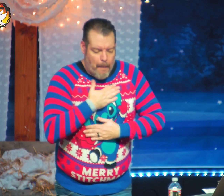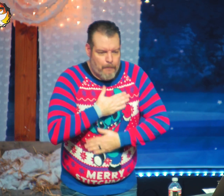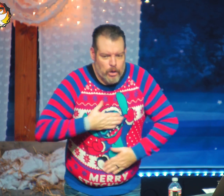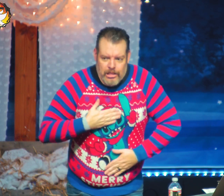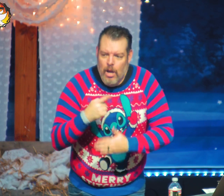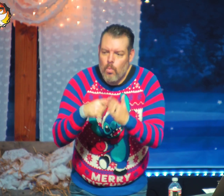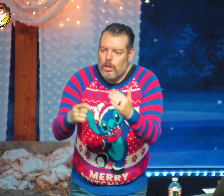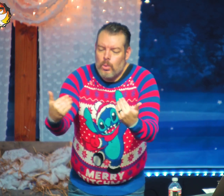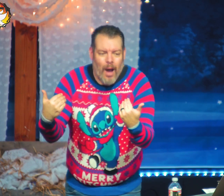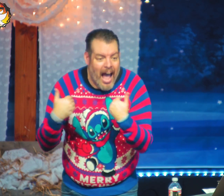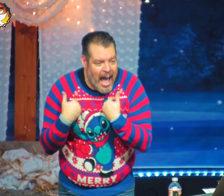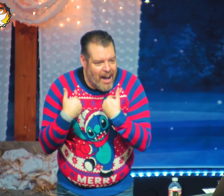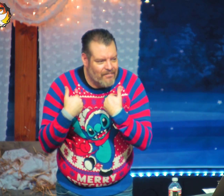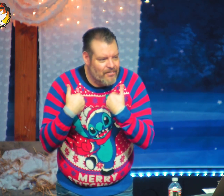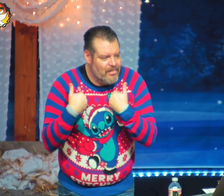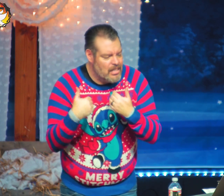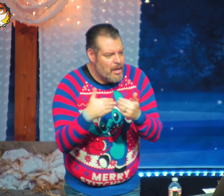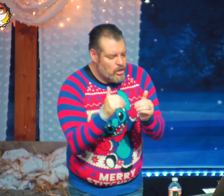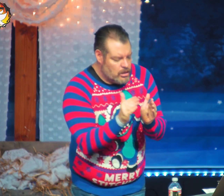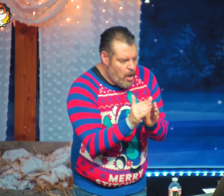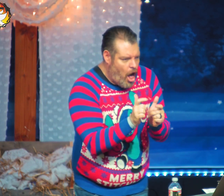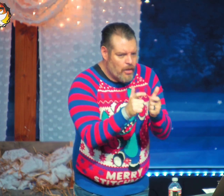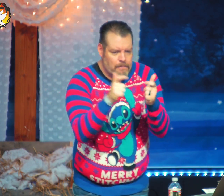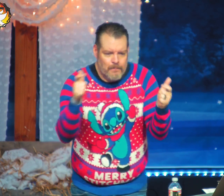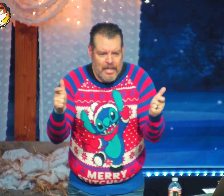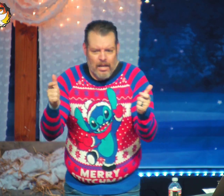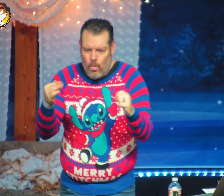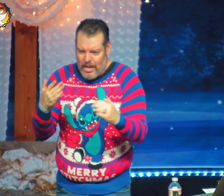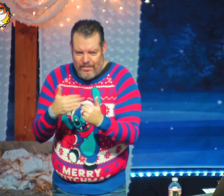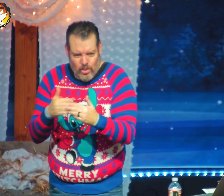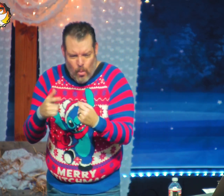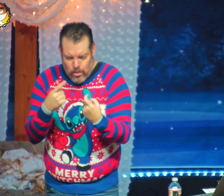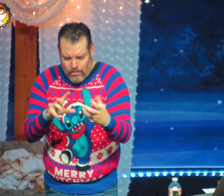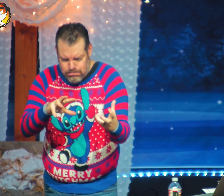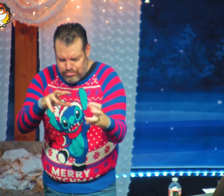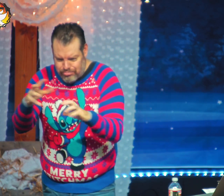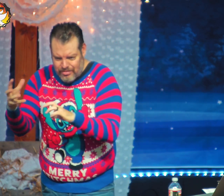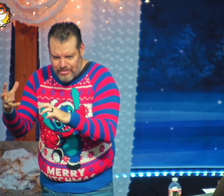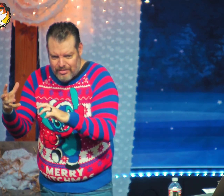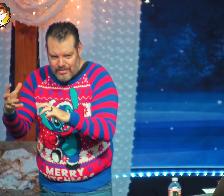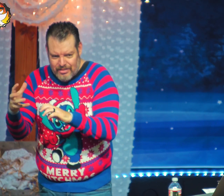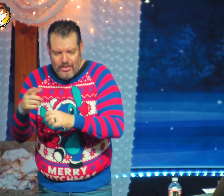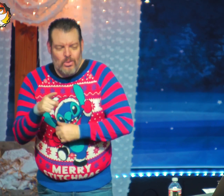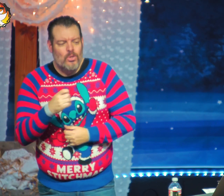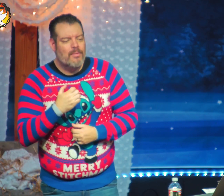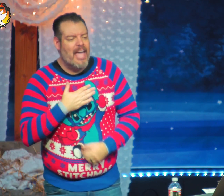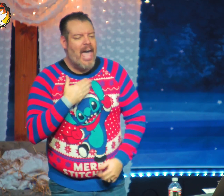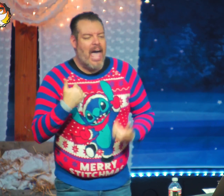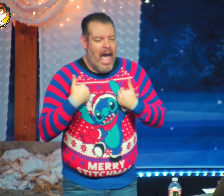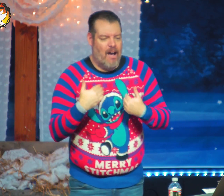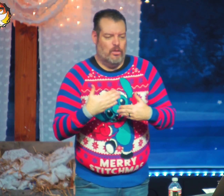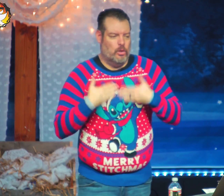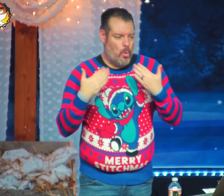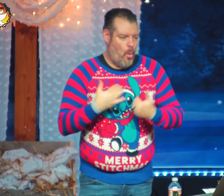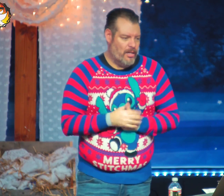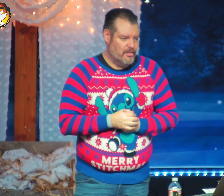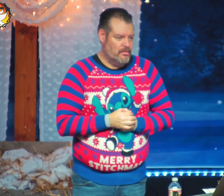God's ready to love you. But you know, the tough times, you can thank him for that, for everything he's given